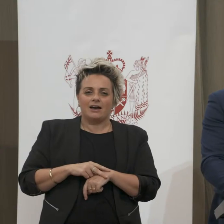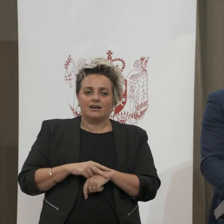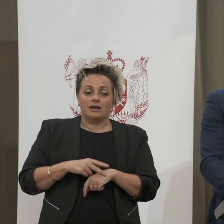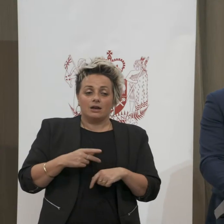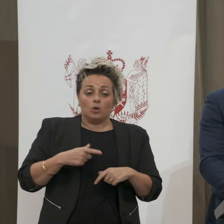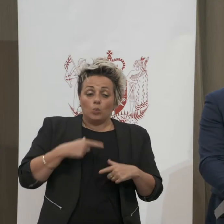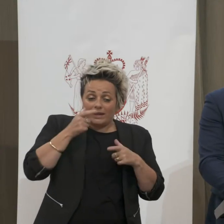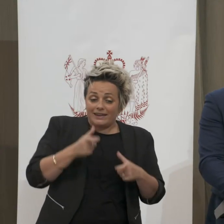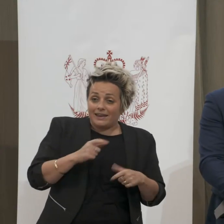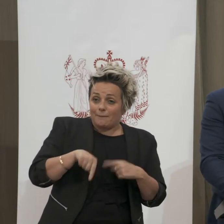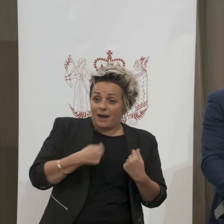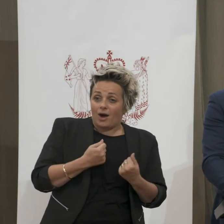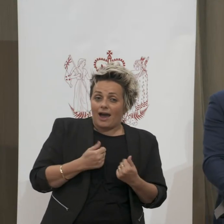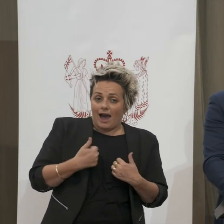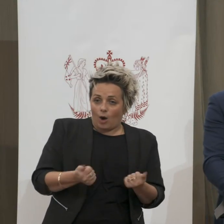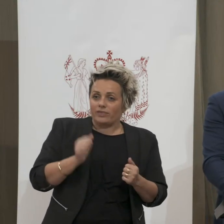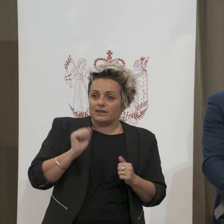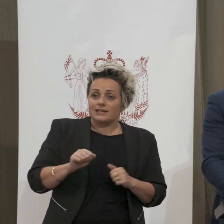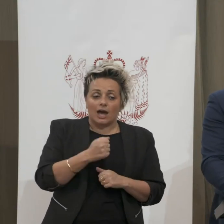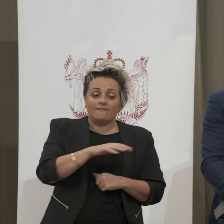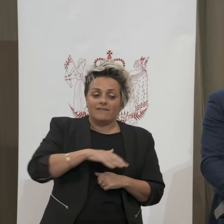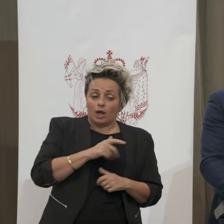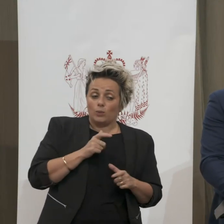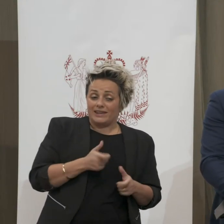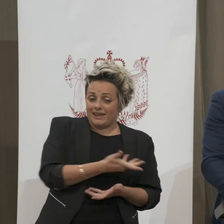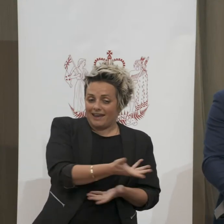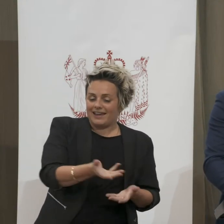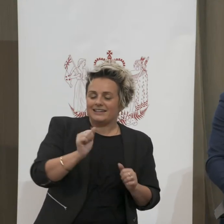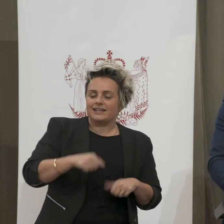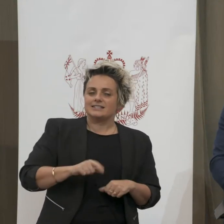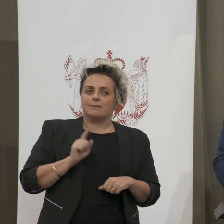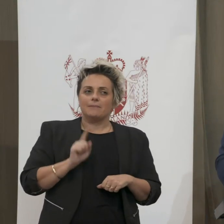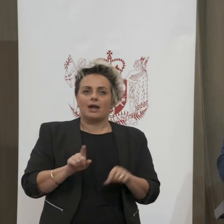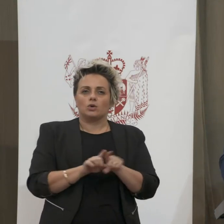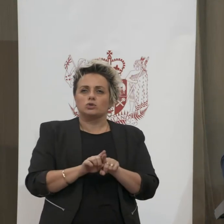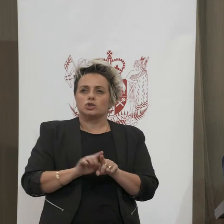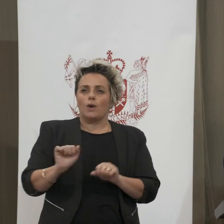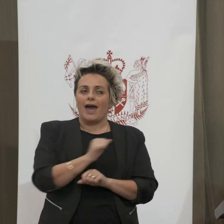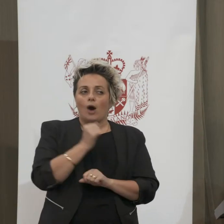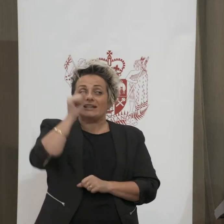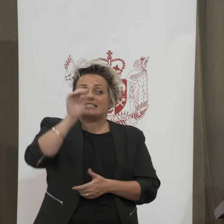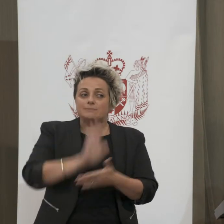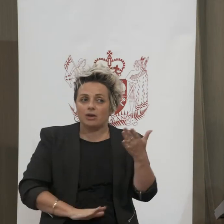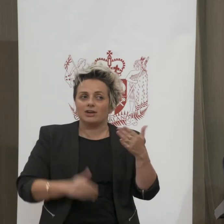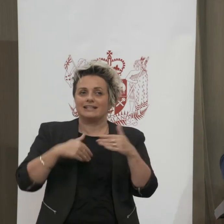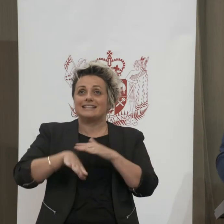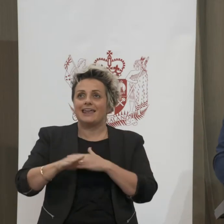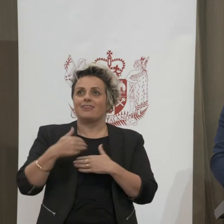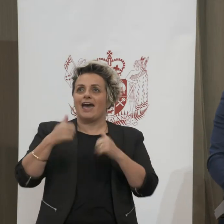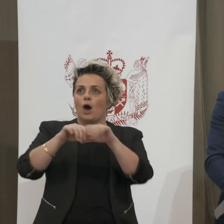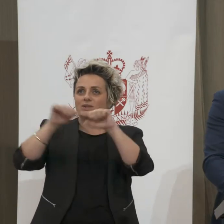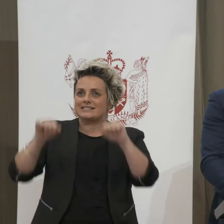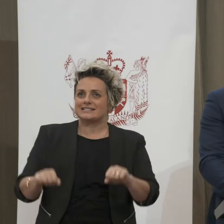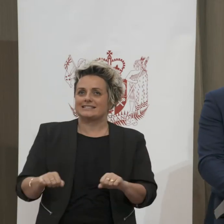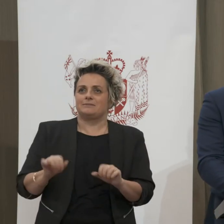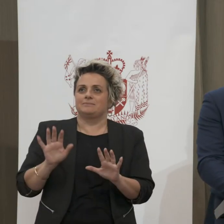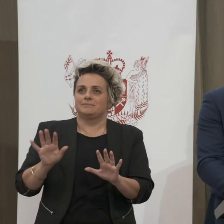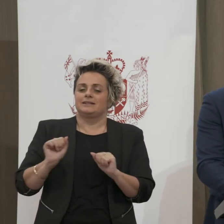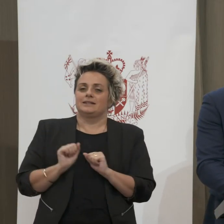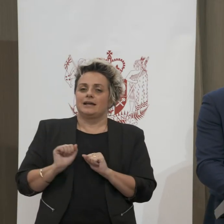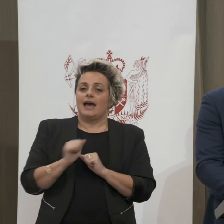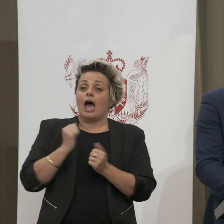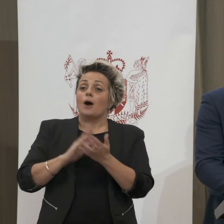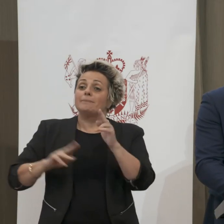care about our health or the health of our whānau. It's because our experiences of the health system, the experiences of